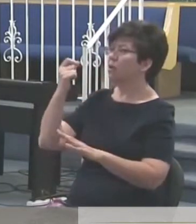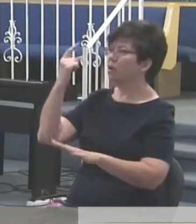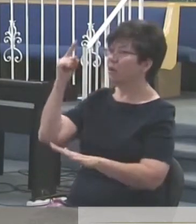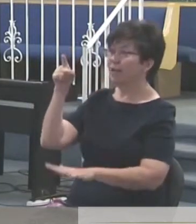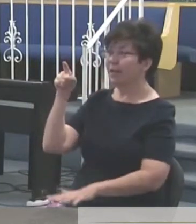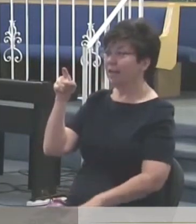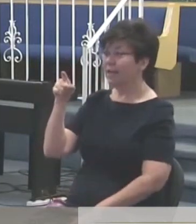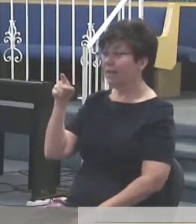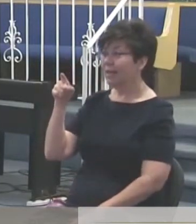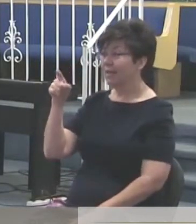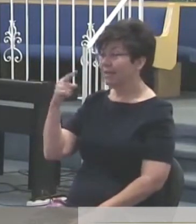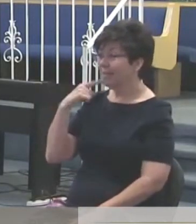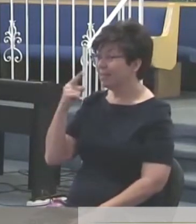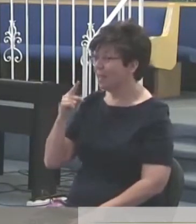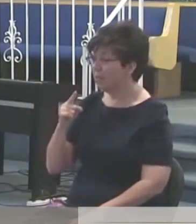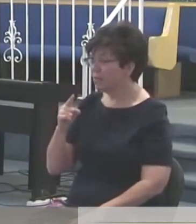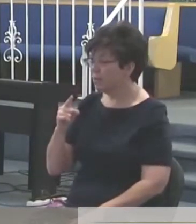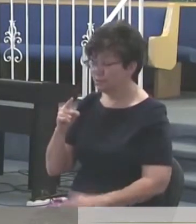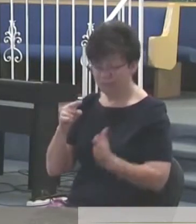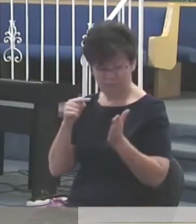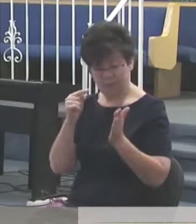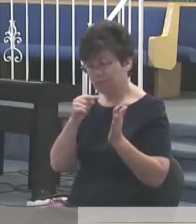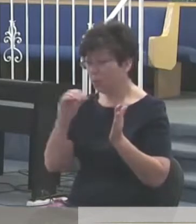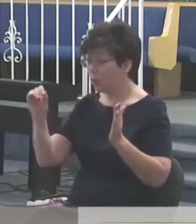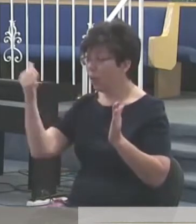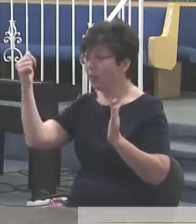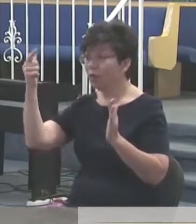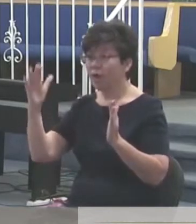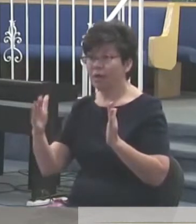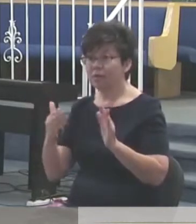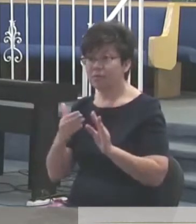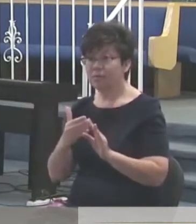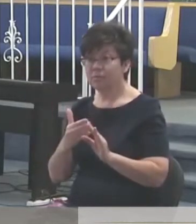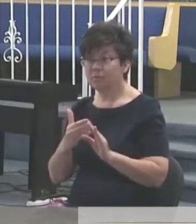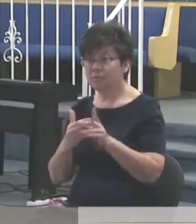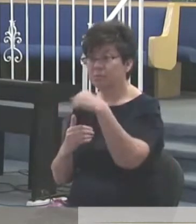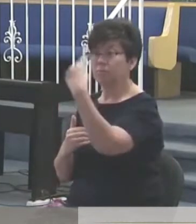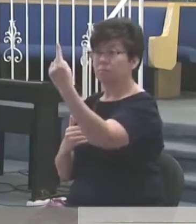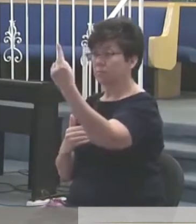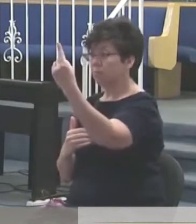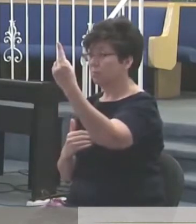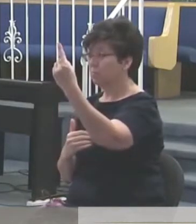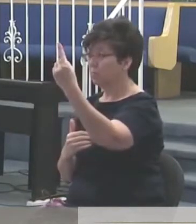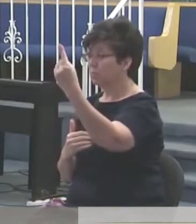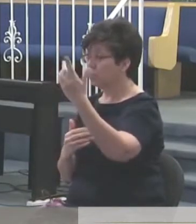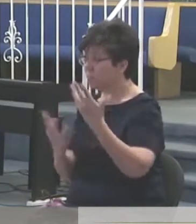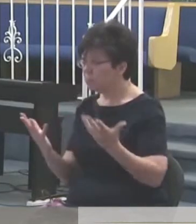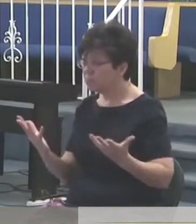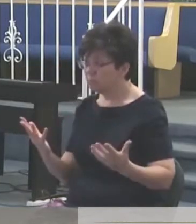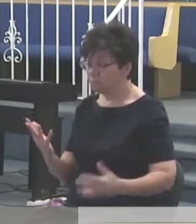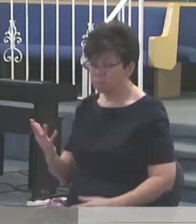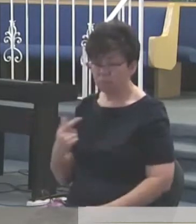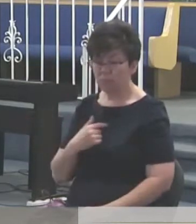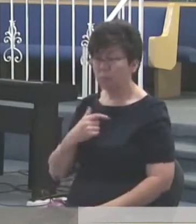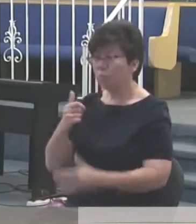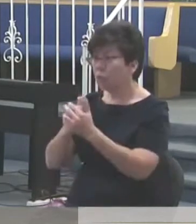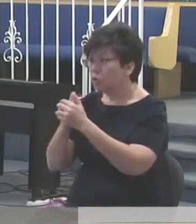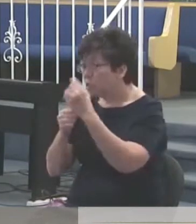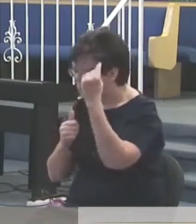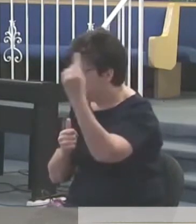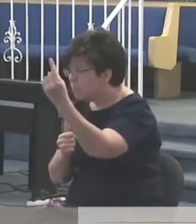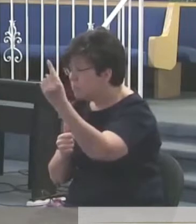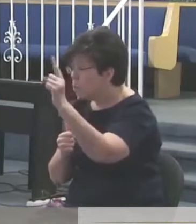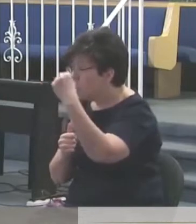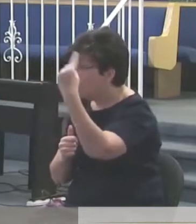said, thou shalt have no other gods before me. That's the word. Thou shalt worship the Lord thy God, and